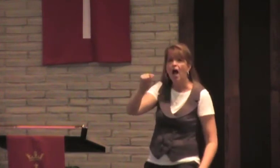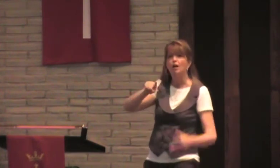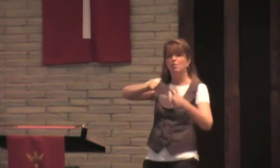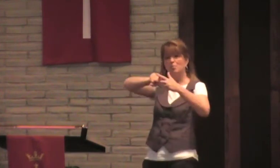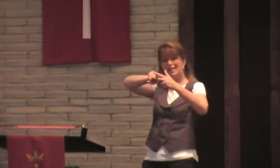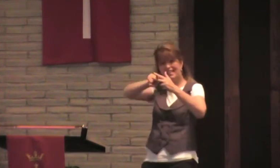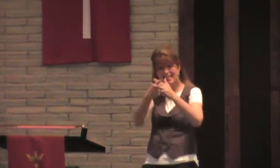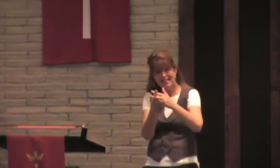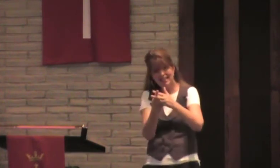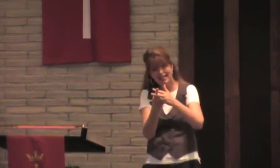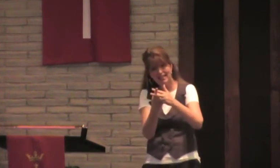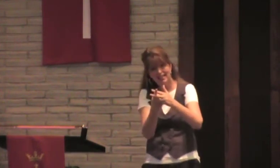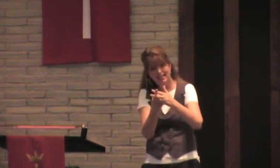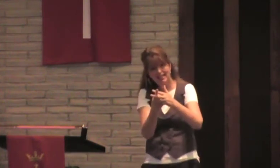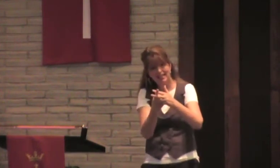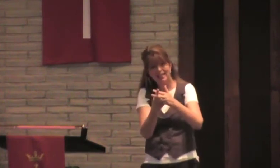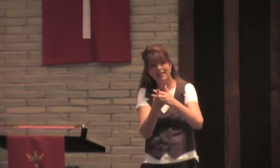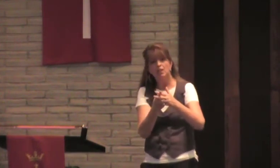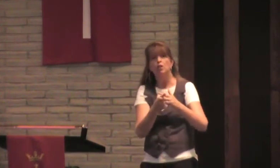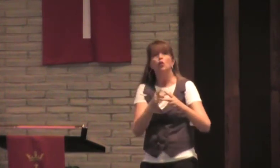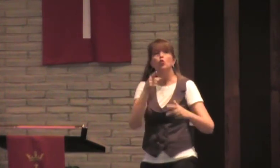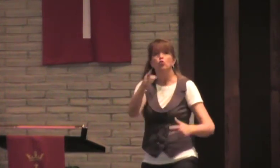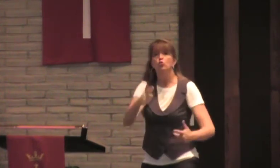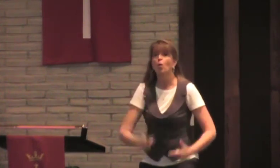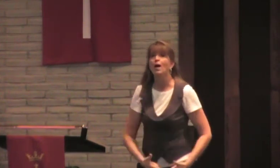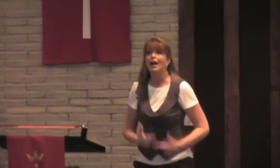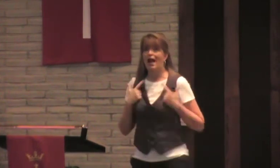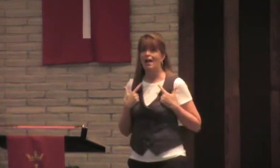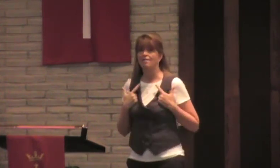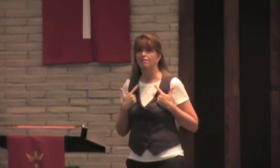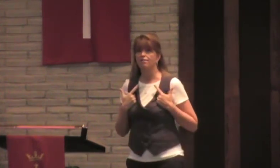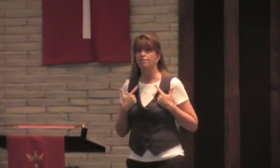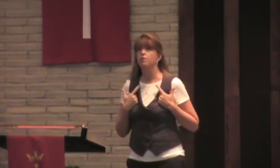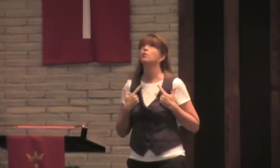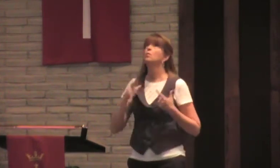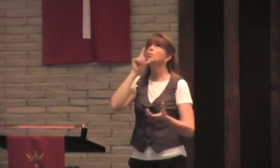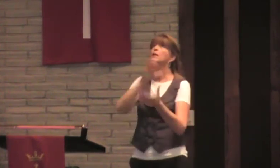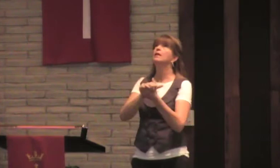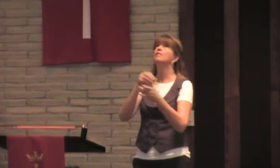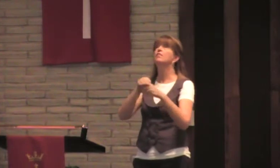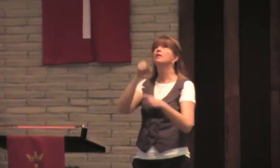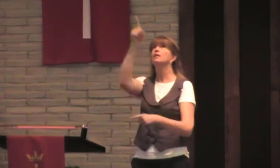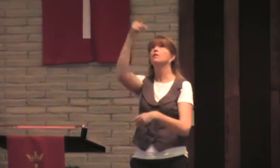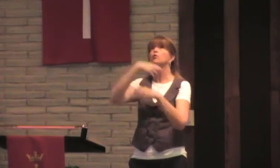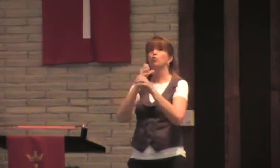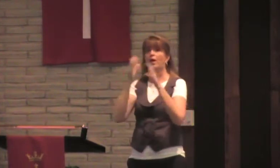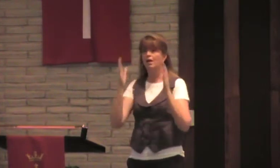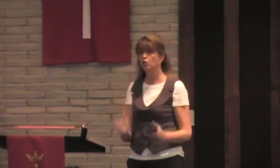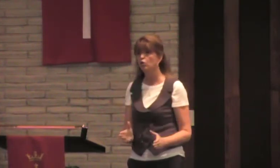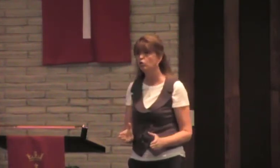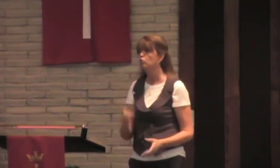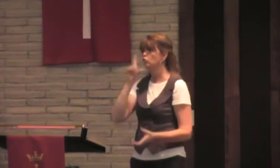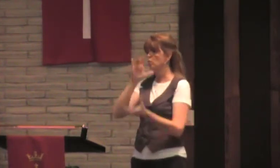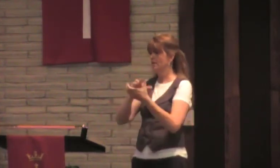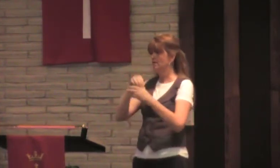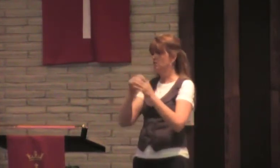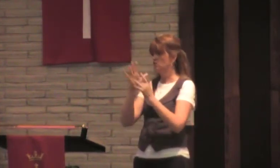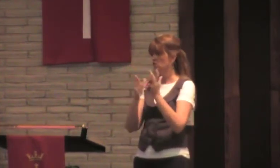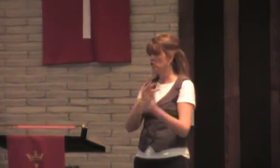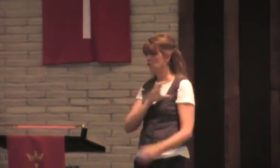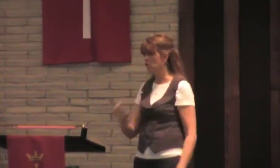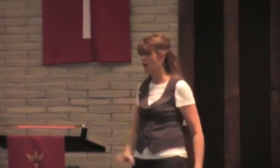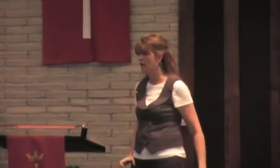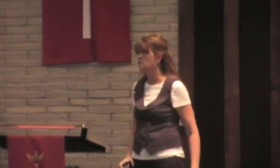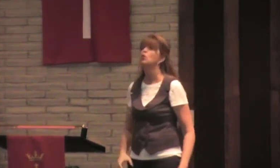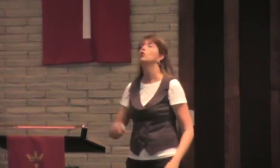wrong. In the beginning, your life, when